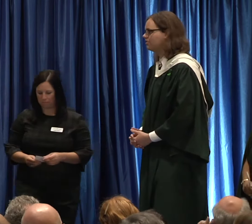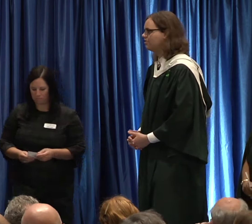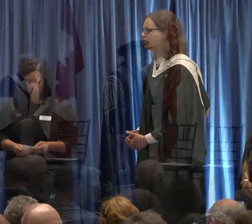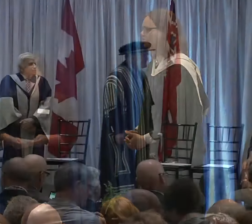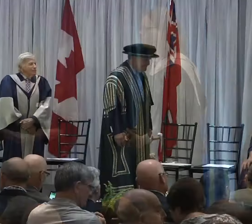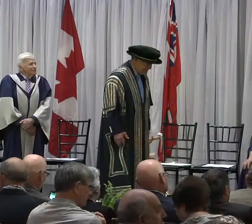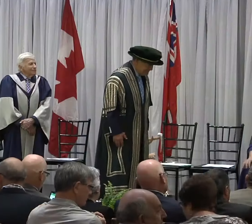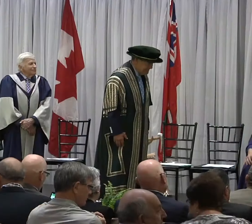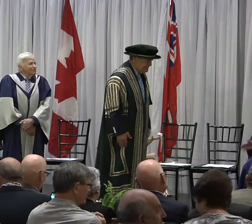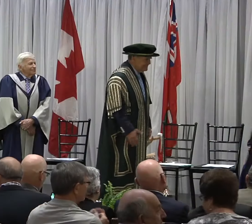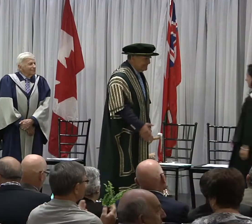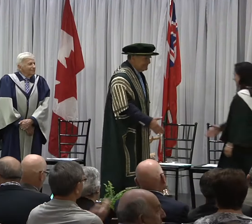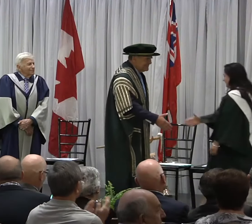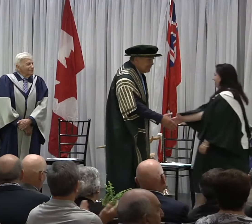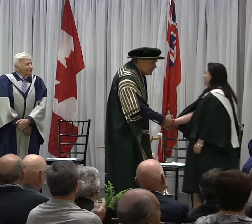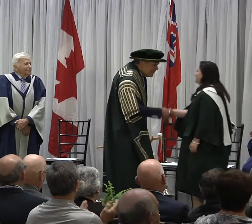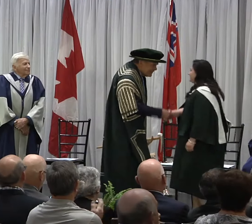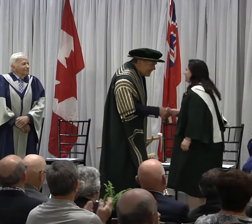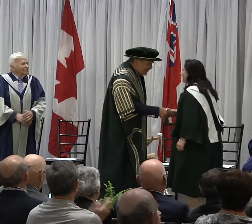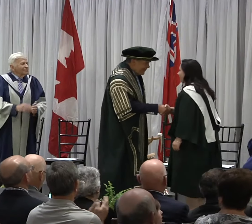Karen Albright.